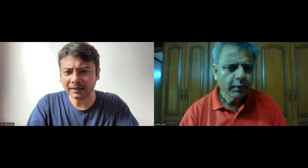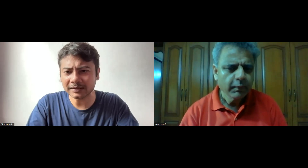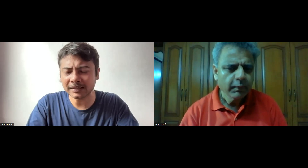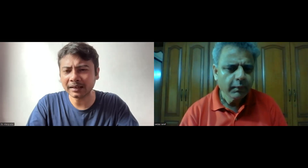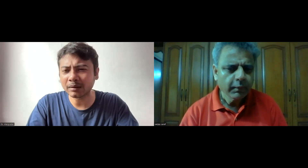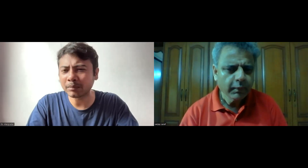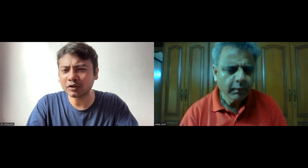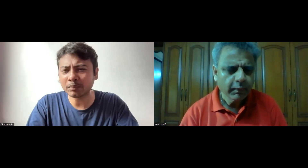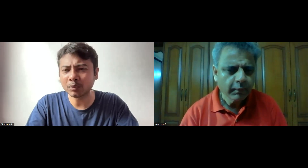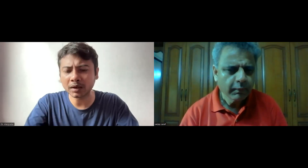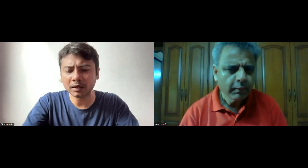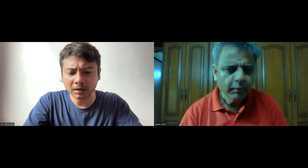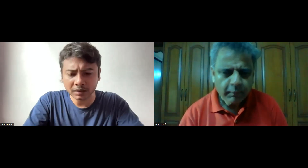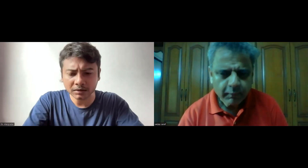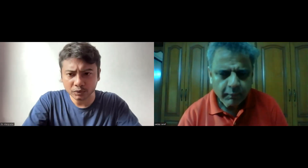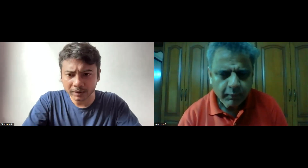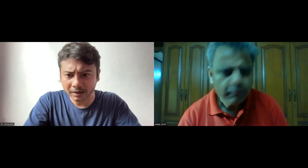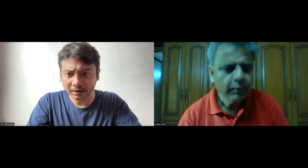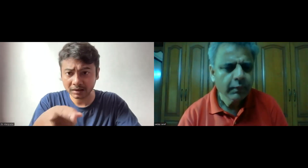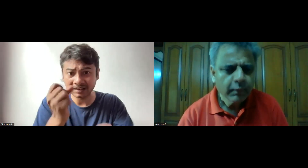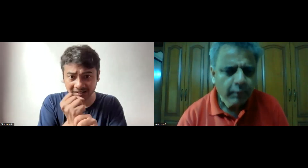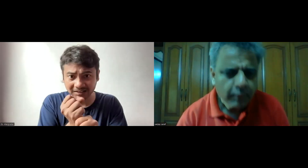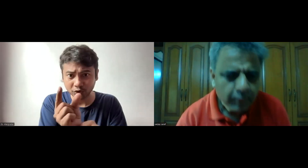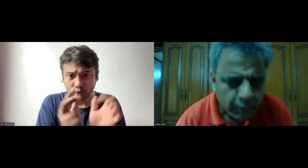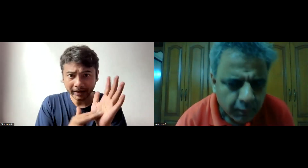Why is he saying it's not Muna?